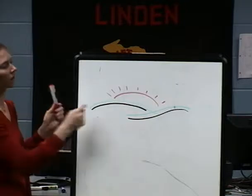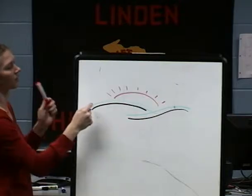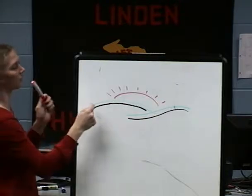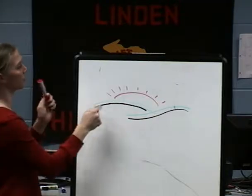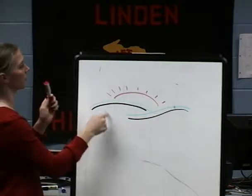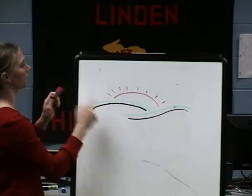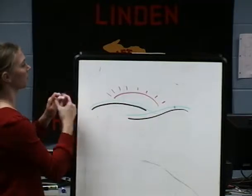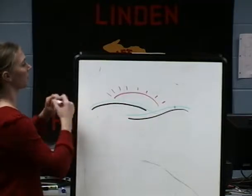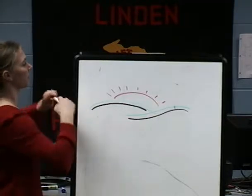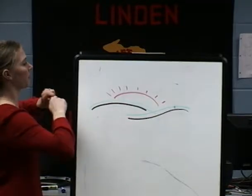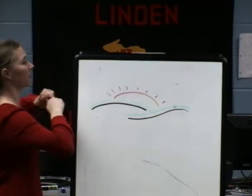Sunrise.